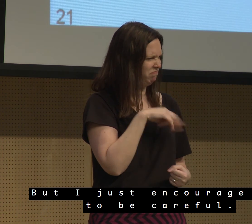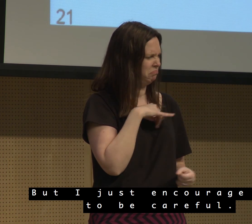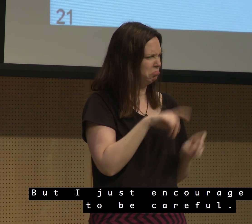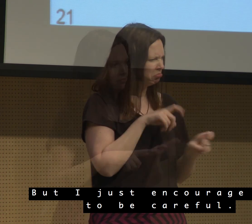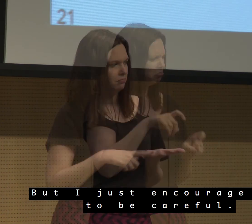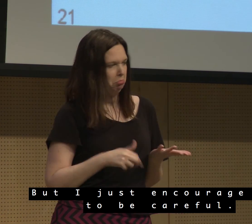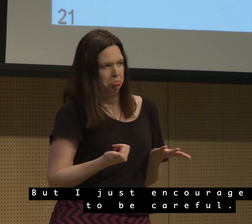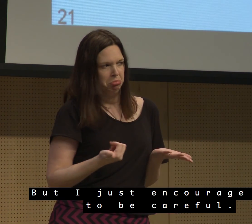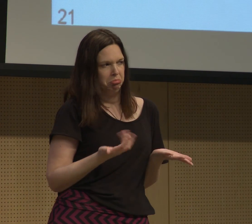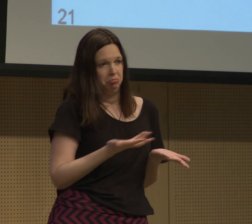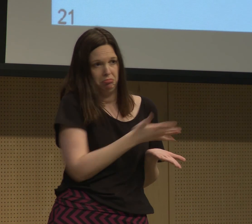careful.